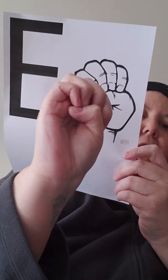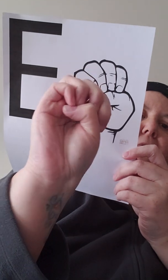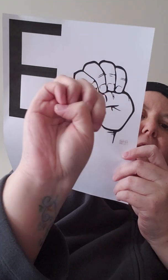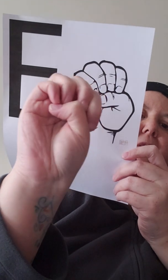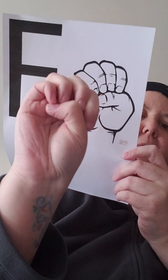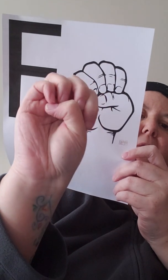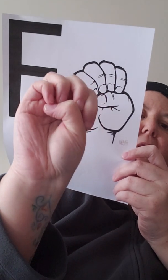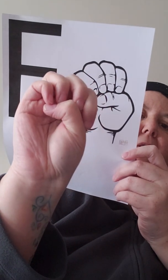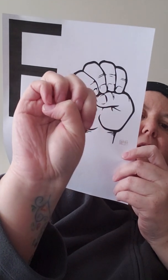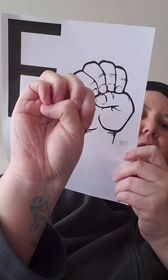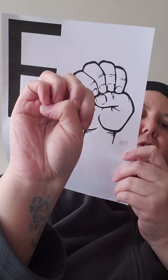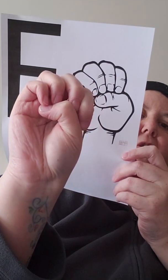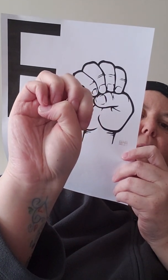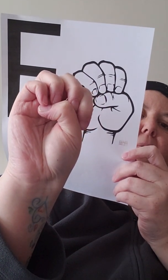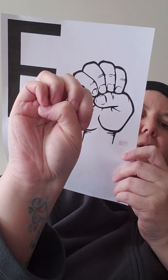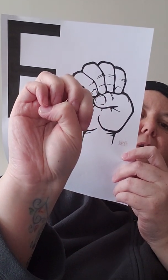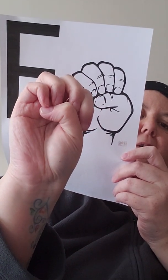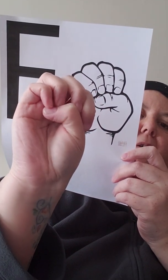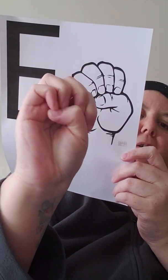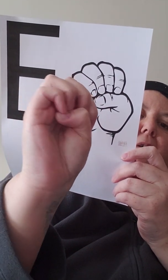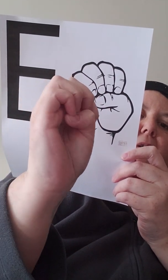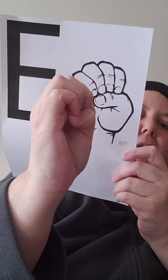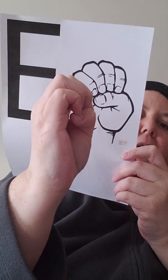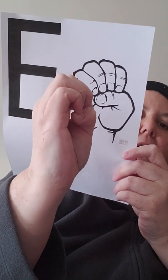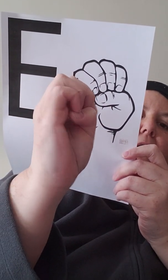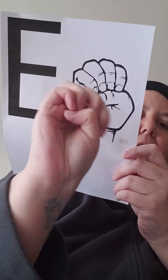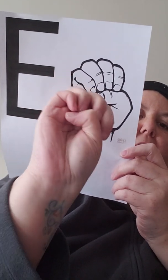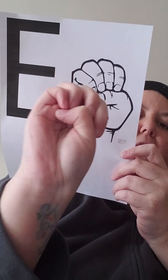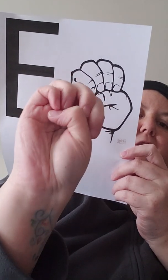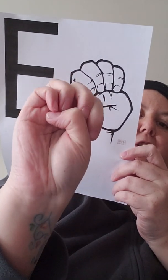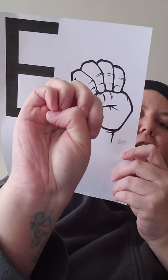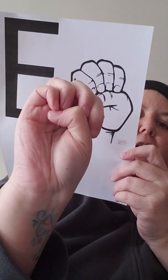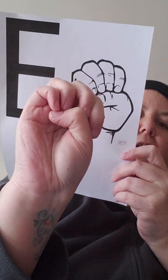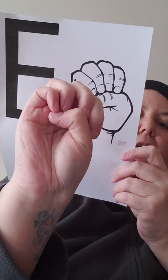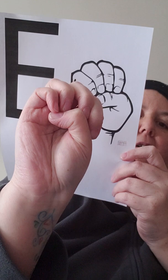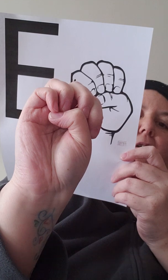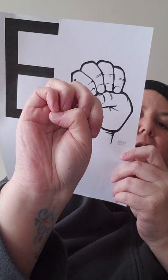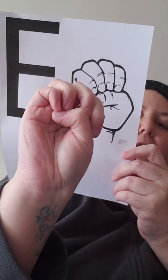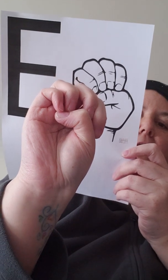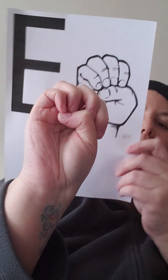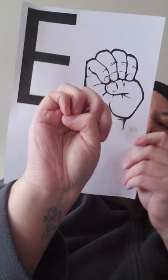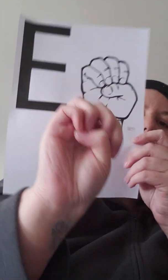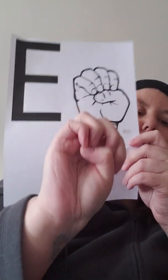and rest them on your thumb. And there's your E.